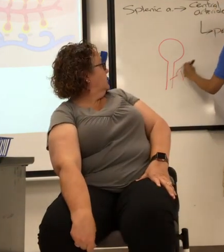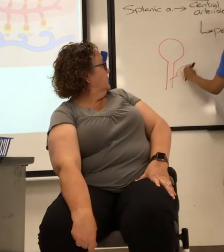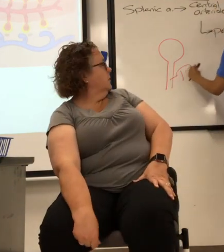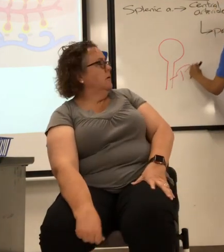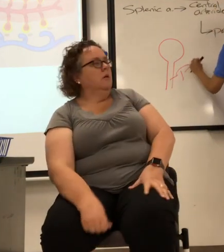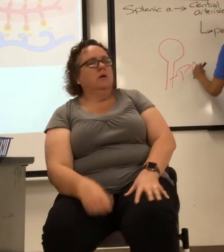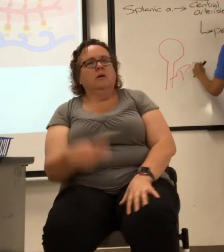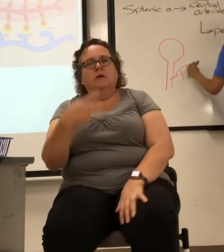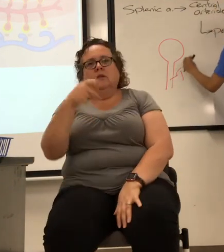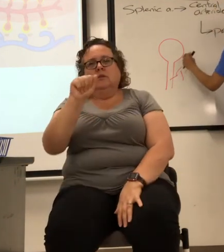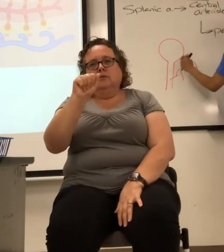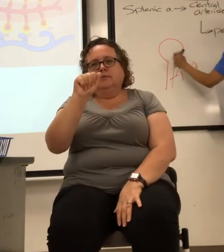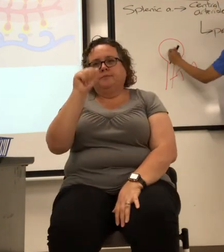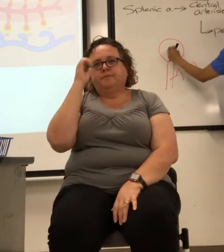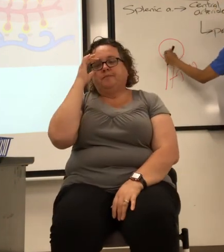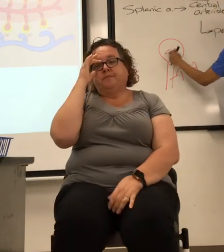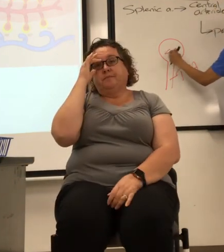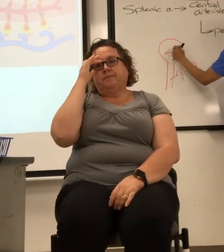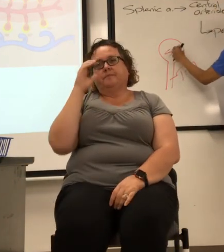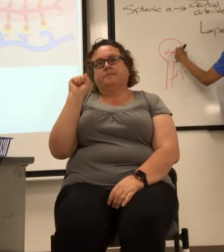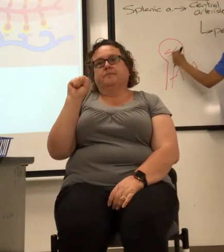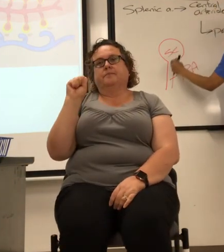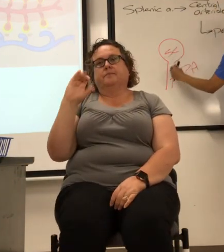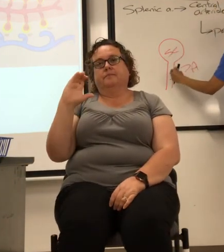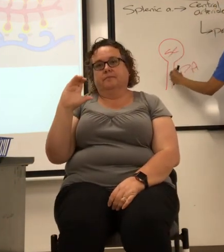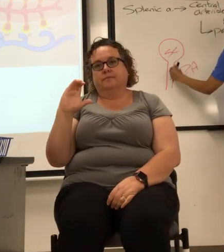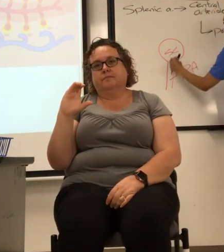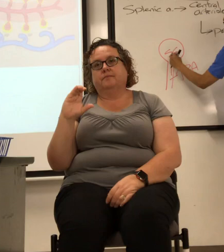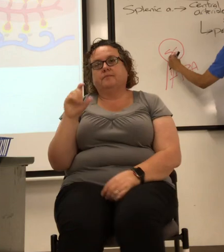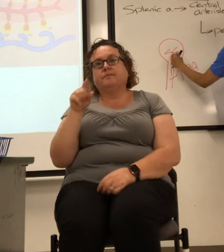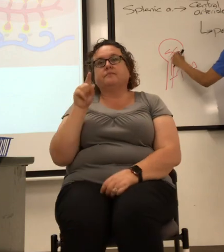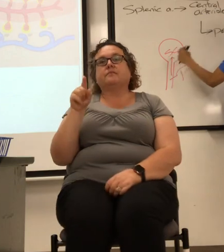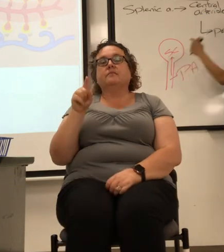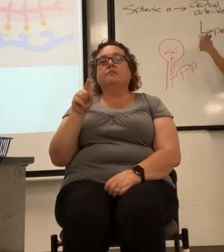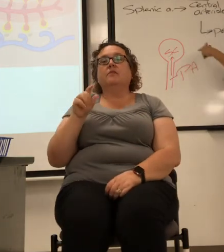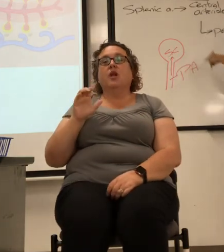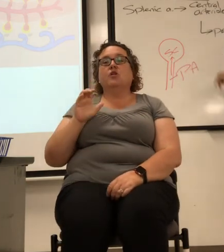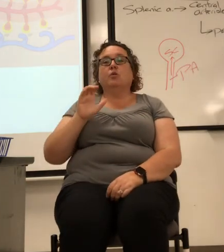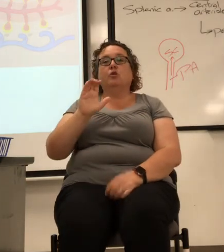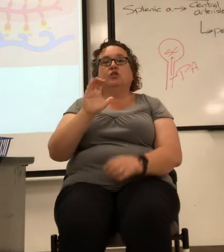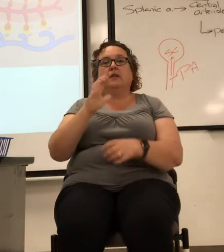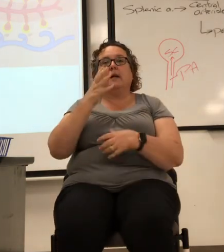there's my PA. There's my SC. And you're pushing blood